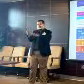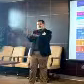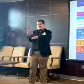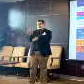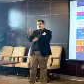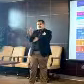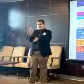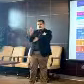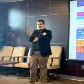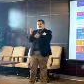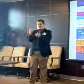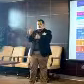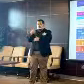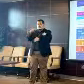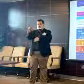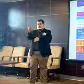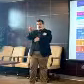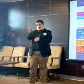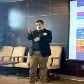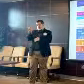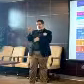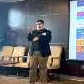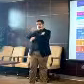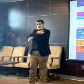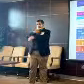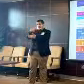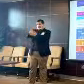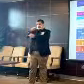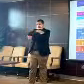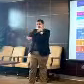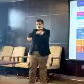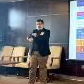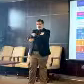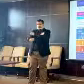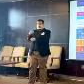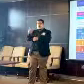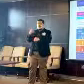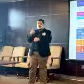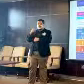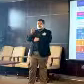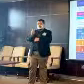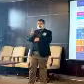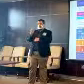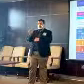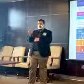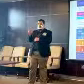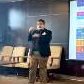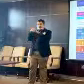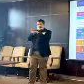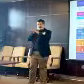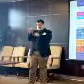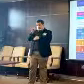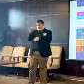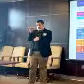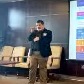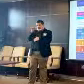region. We now have 331 patients in the hospital. We have 63 admissions